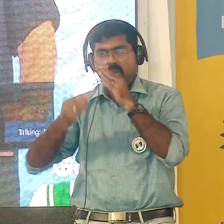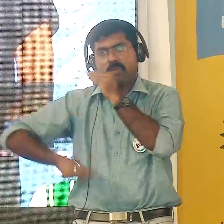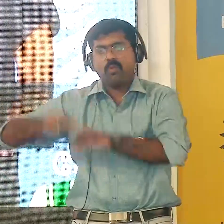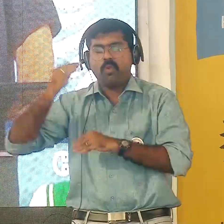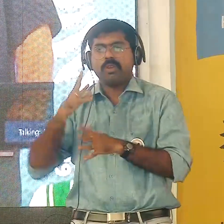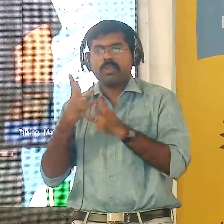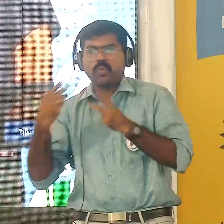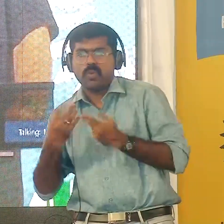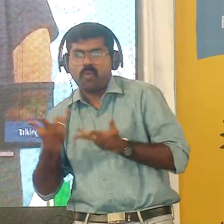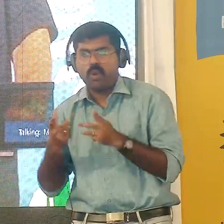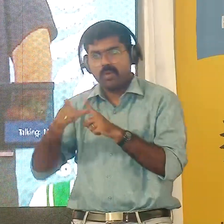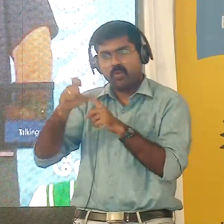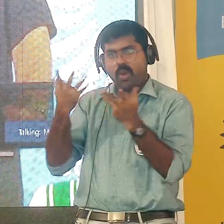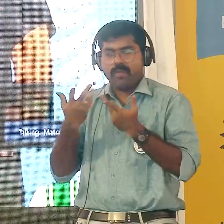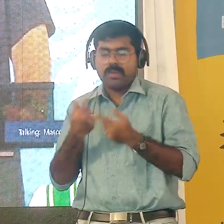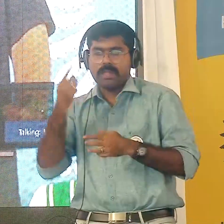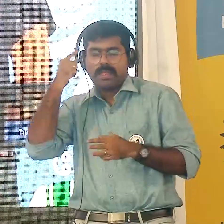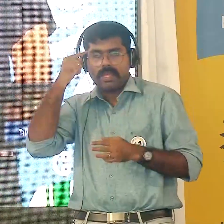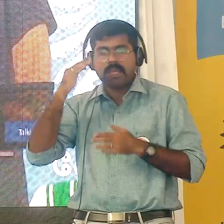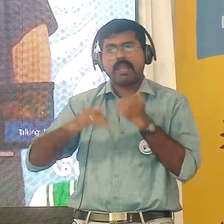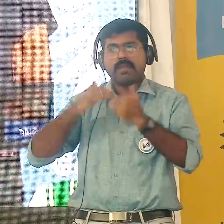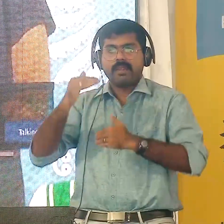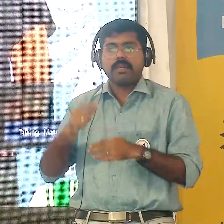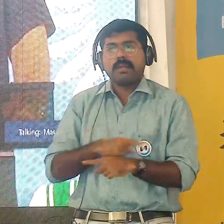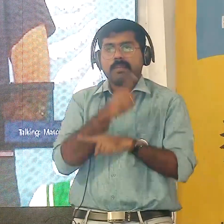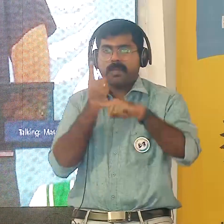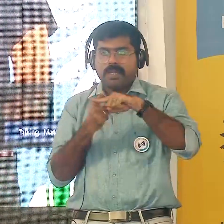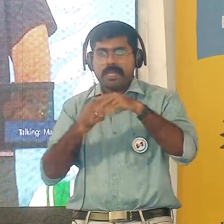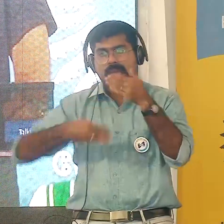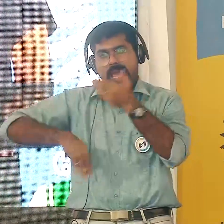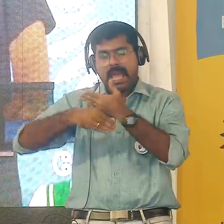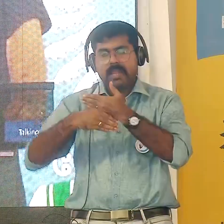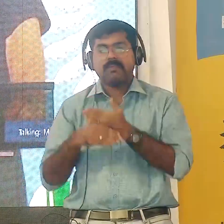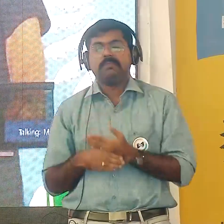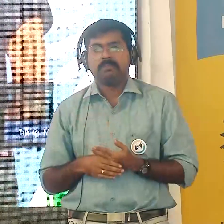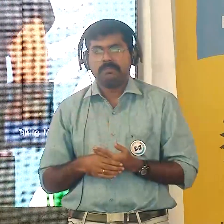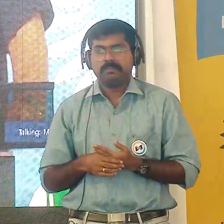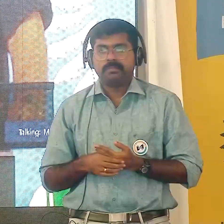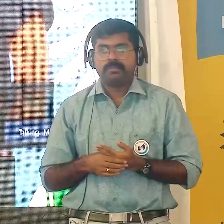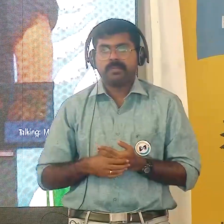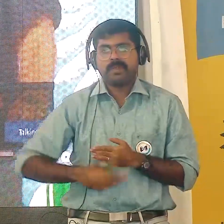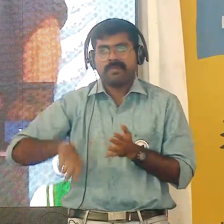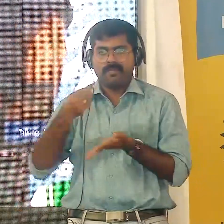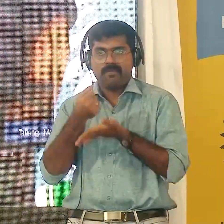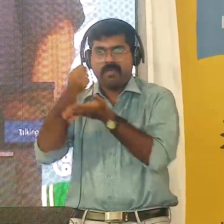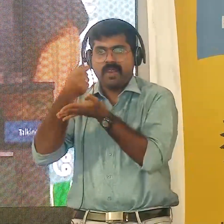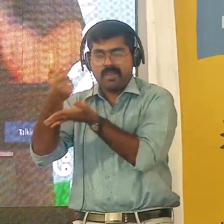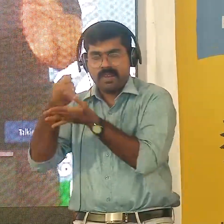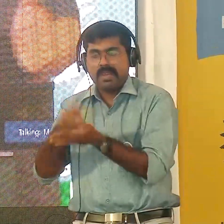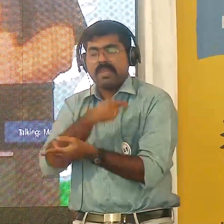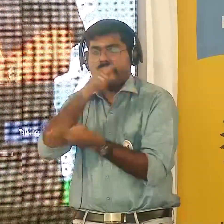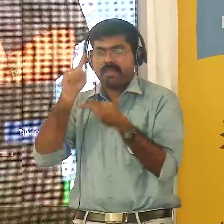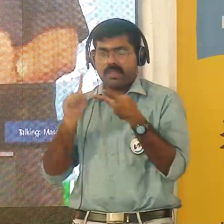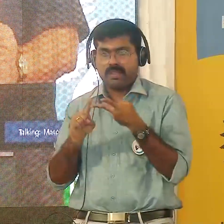problems that you've raised. This, in addition to I'm saying in addition to the packages for the district, for